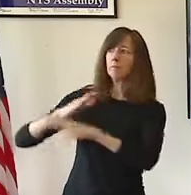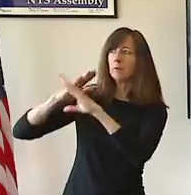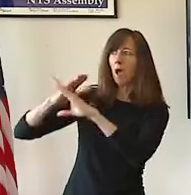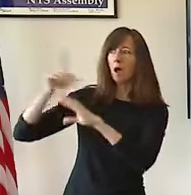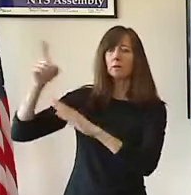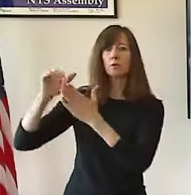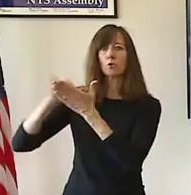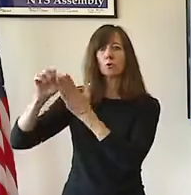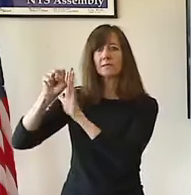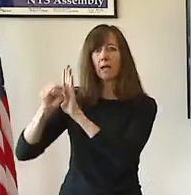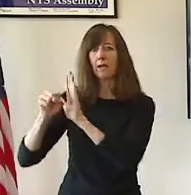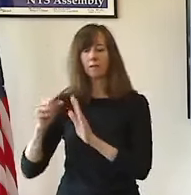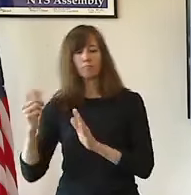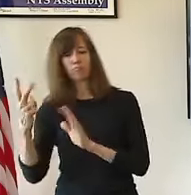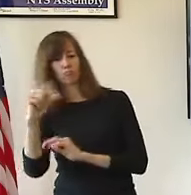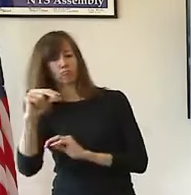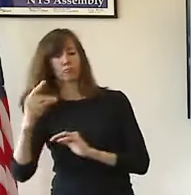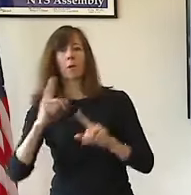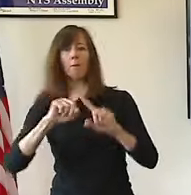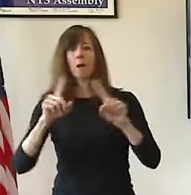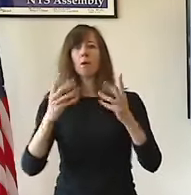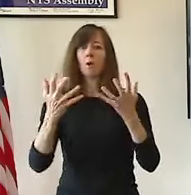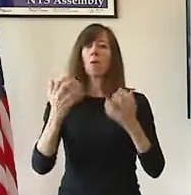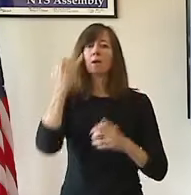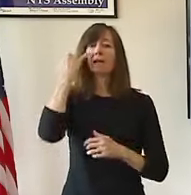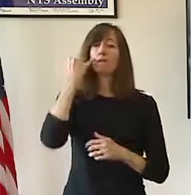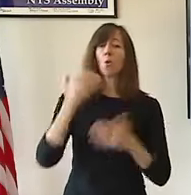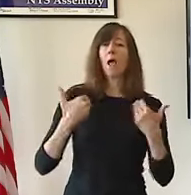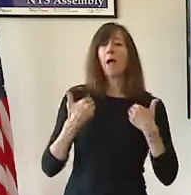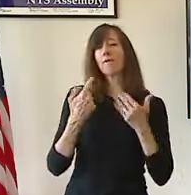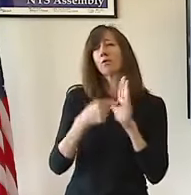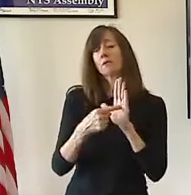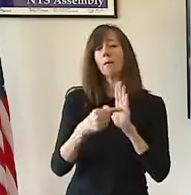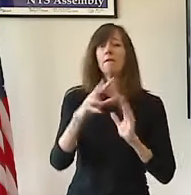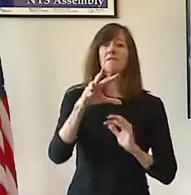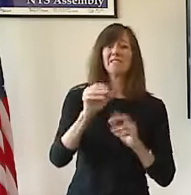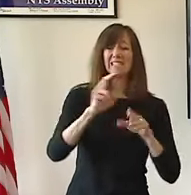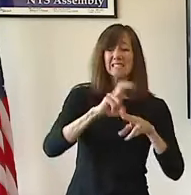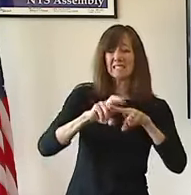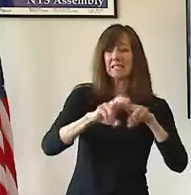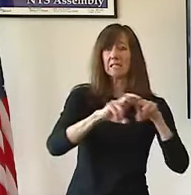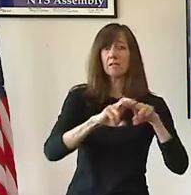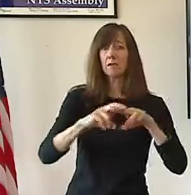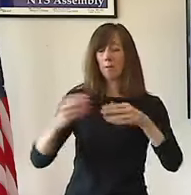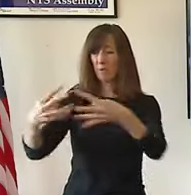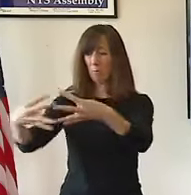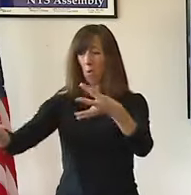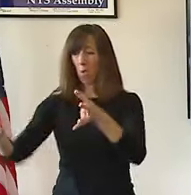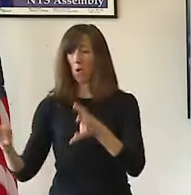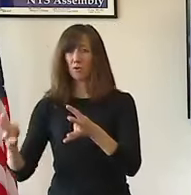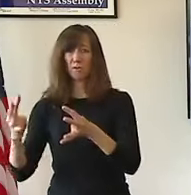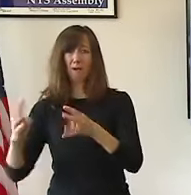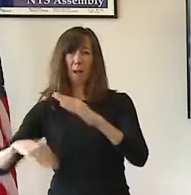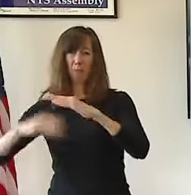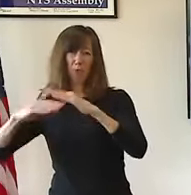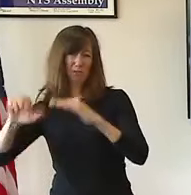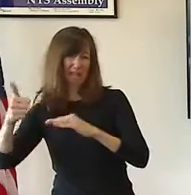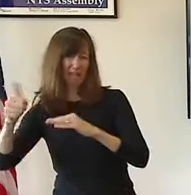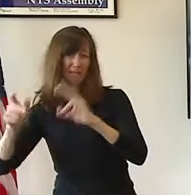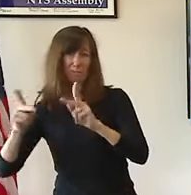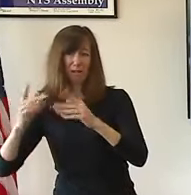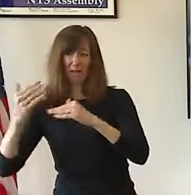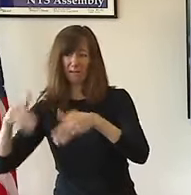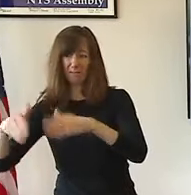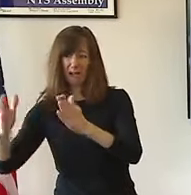So, for instance, if you have 50 seats in your restaurant and a porch that only can seat 10, and you can work with the municipality, like in Poughkeepsie, they're going to share